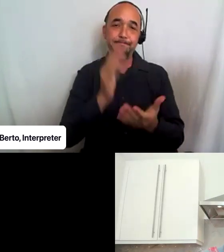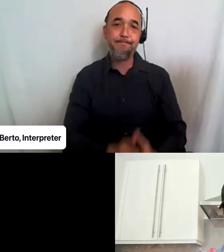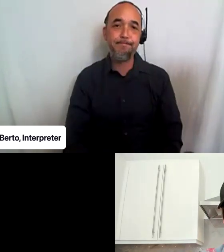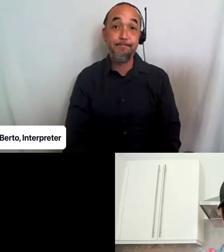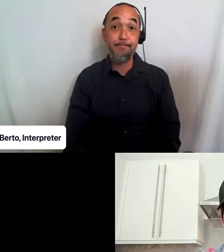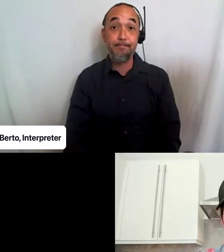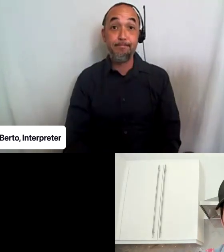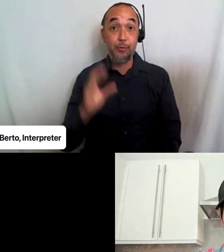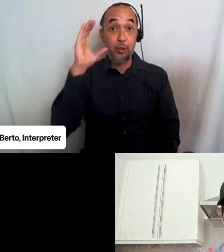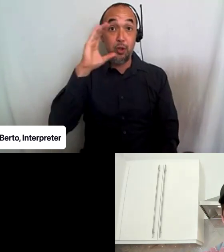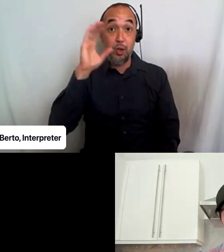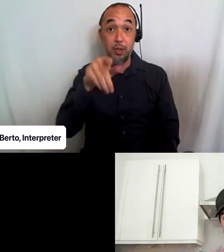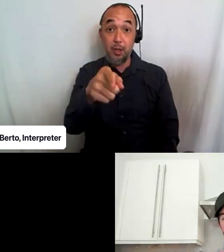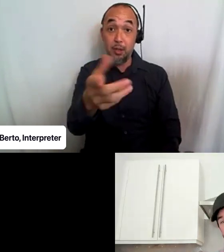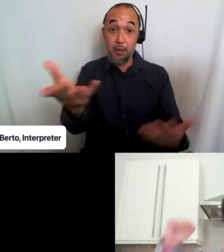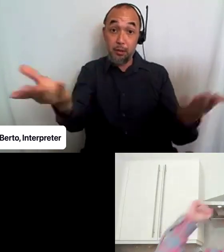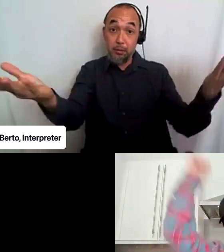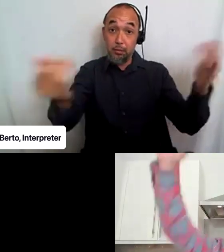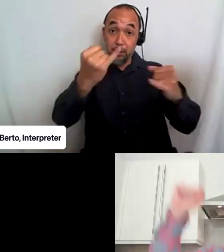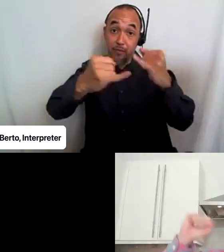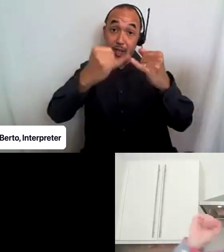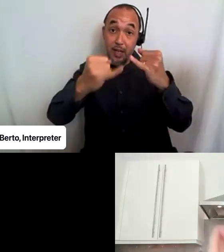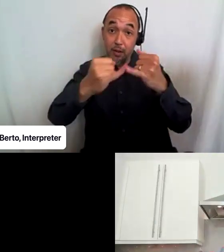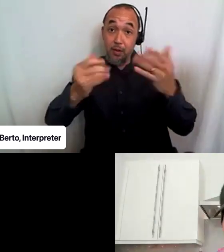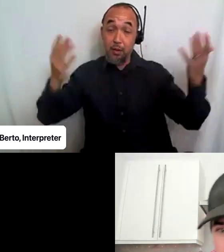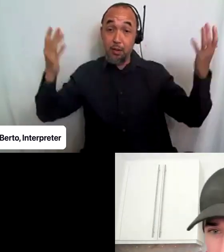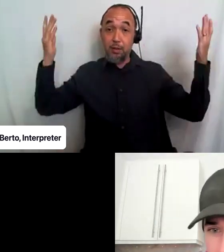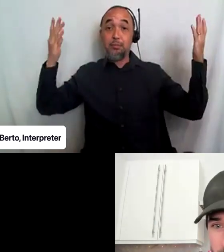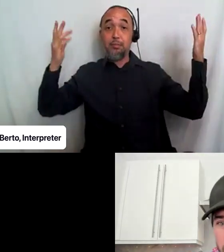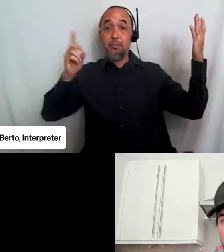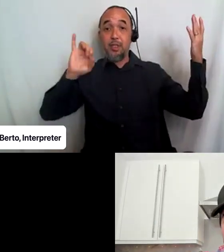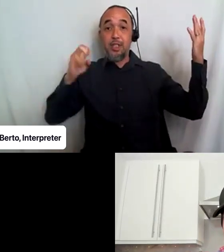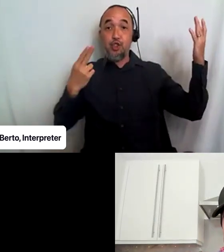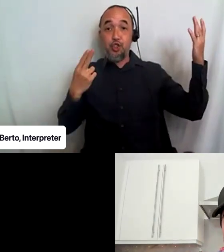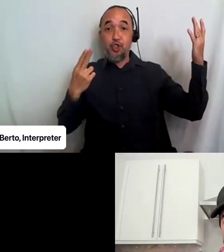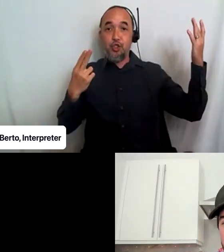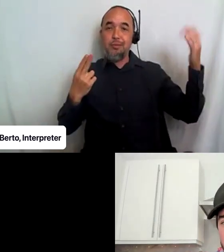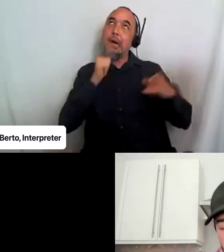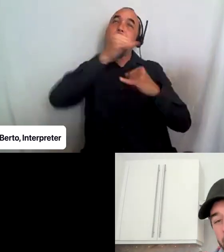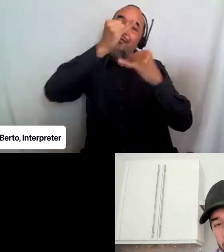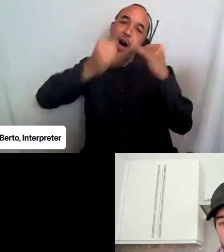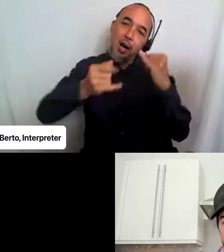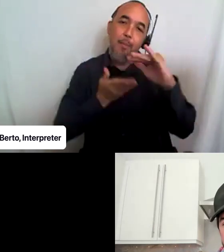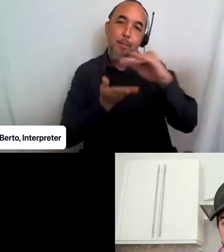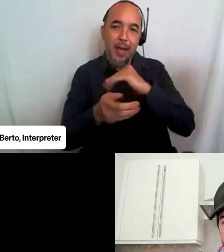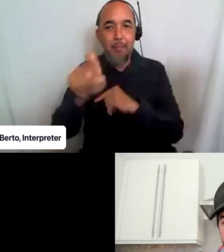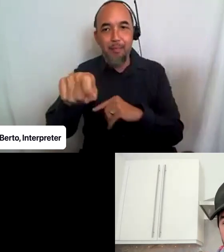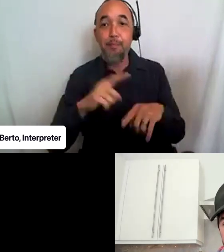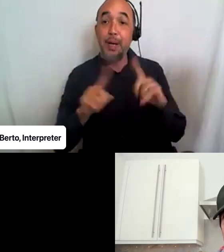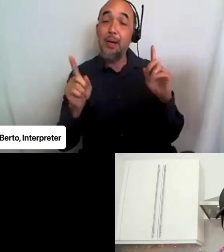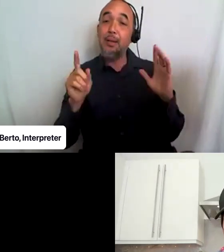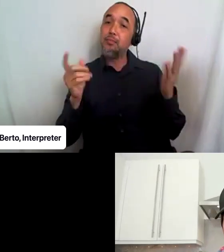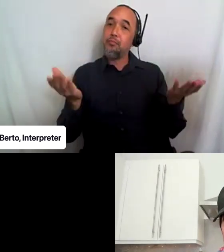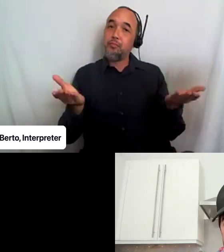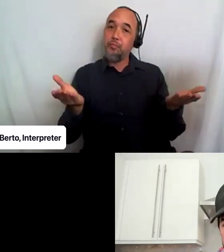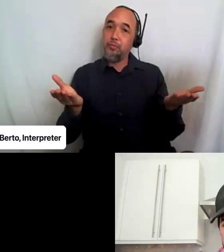Charlie, this is the final dish. Woo! I mean, not final because it still has to bake.